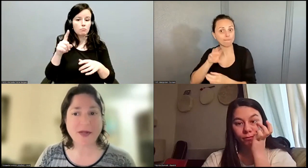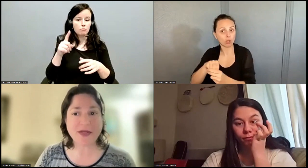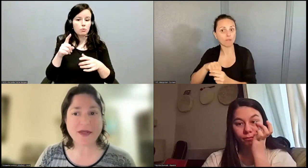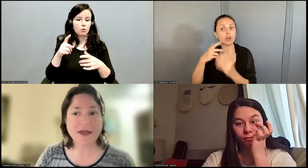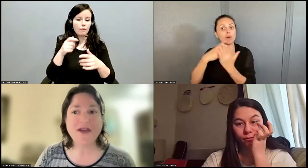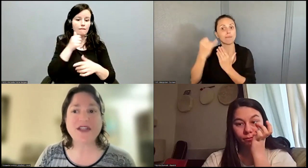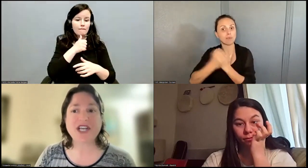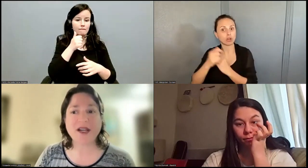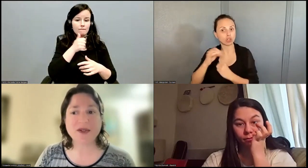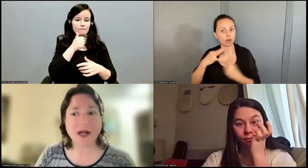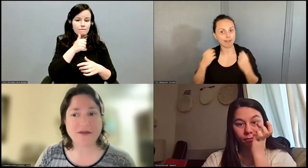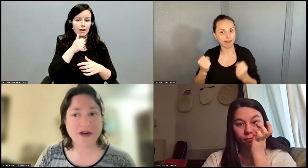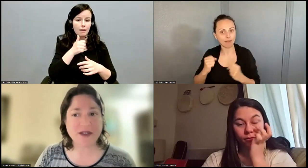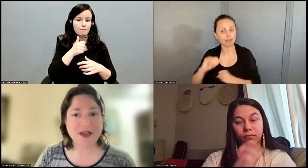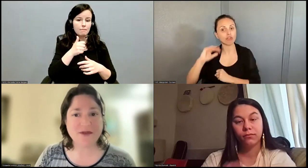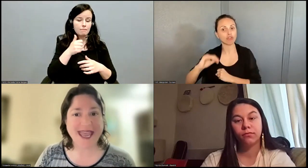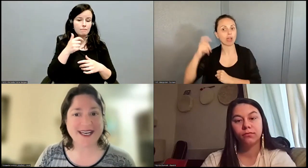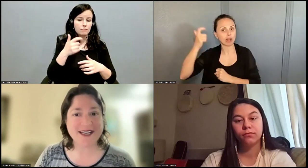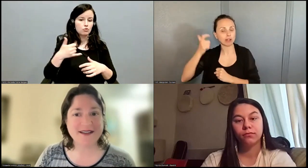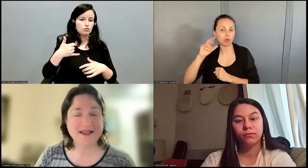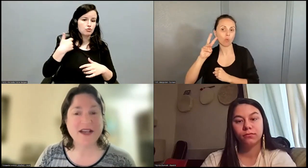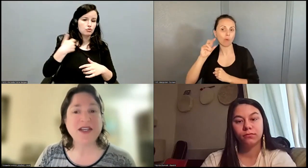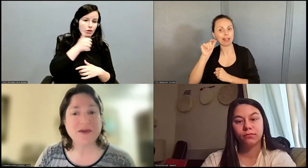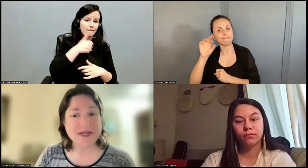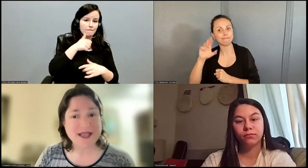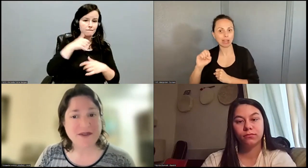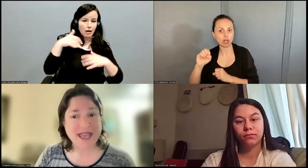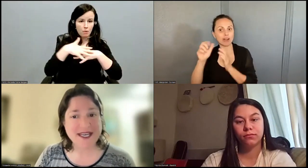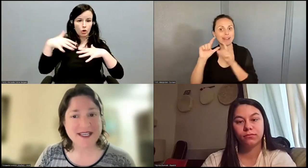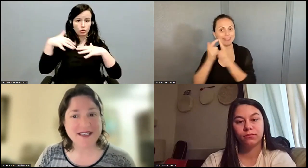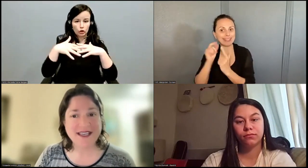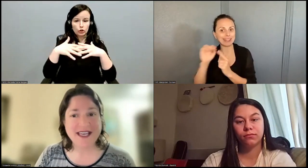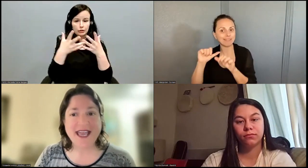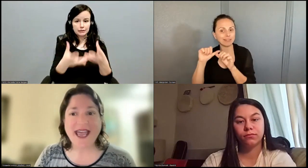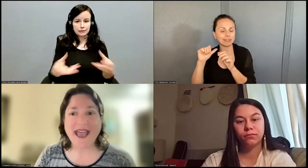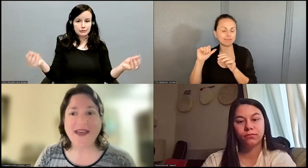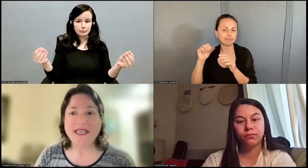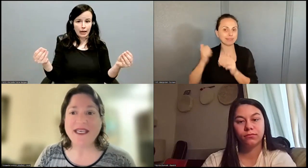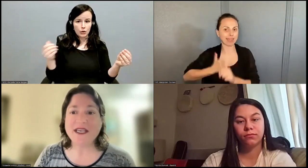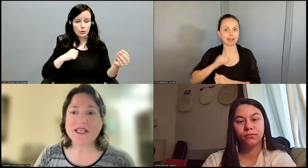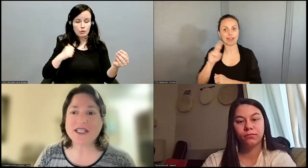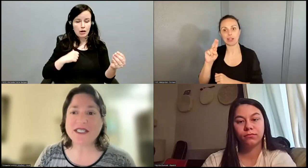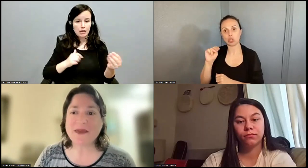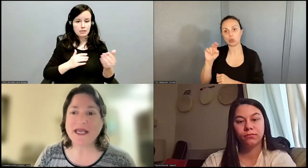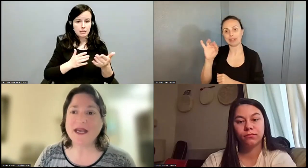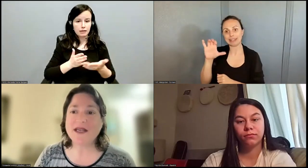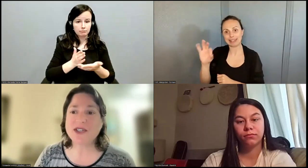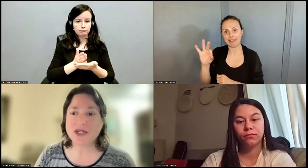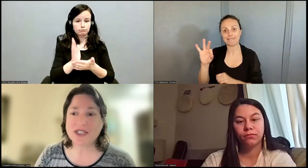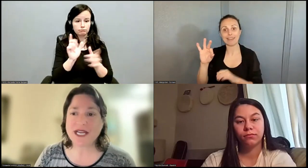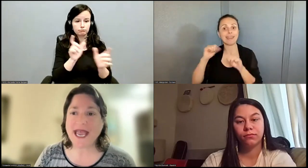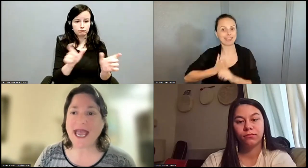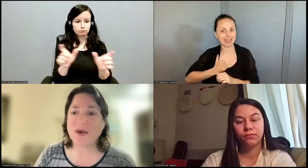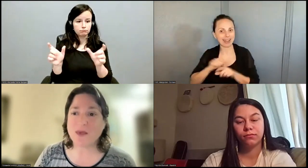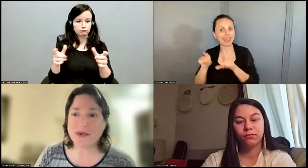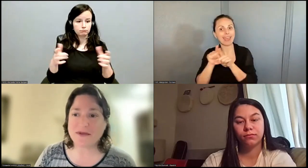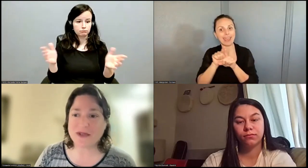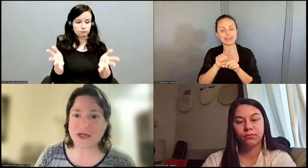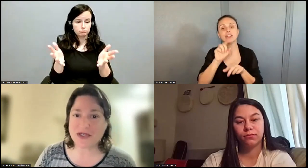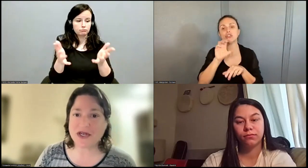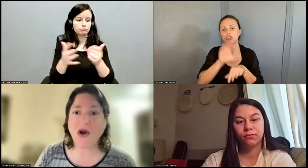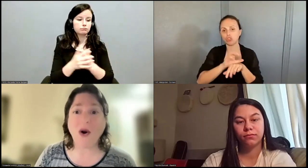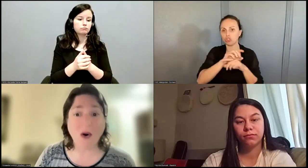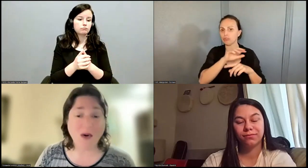of Health, the Child Welfare League of Canada, UNICEF Canada, and the Kitchissippi Church and